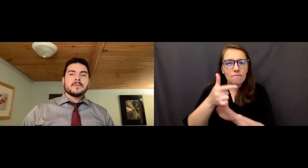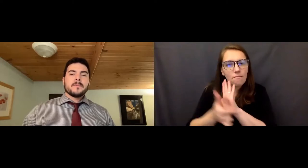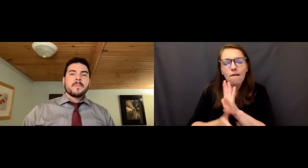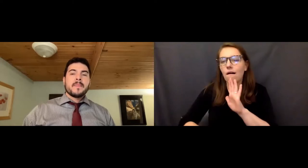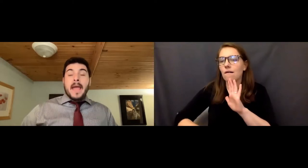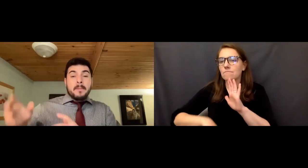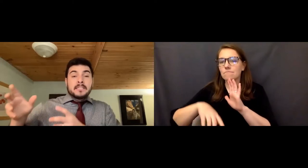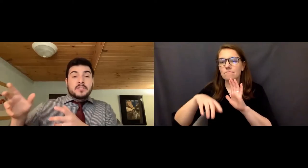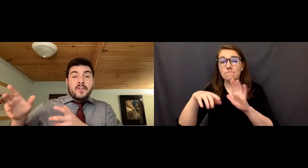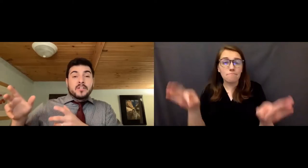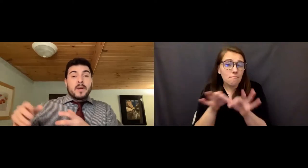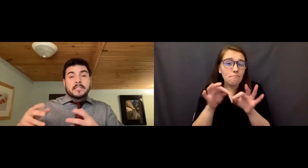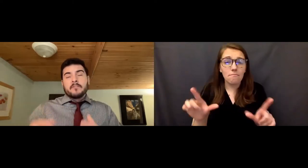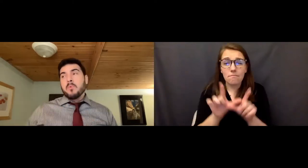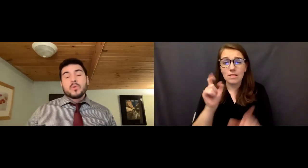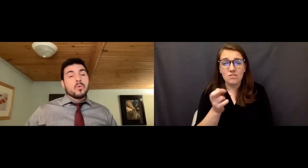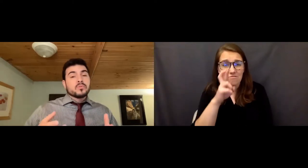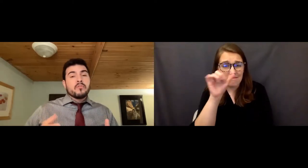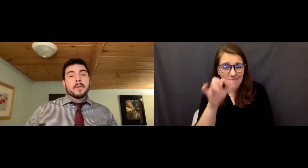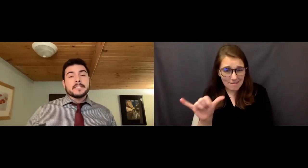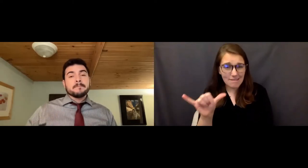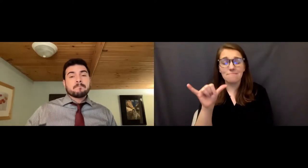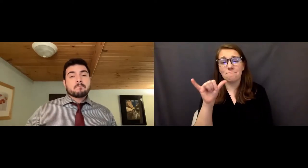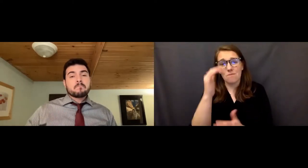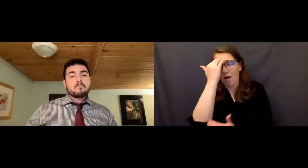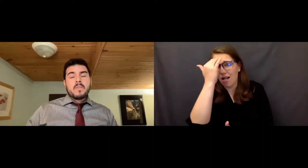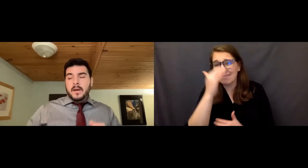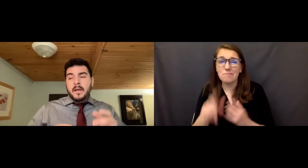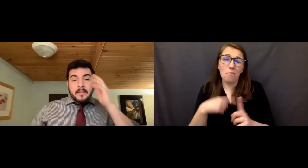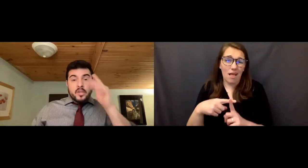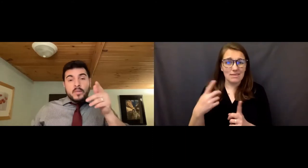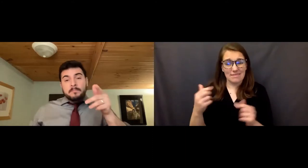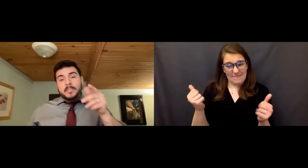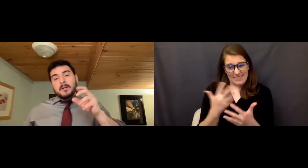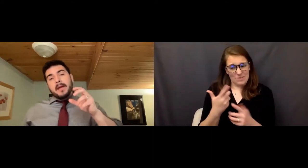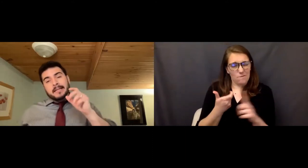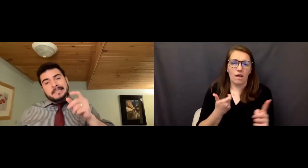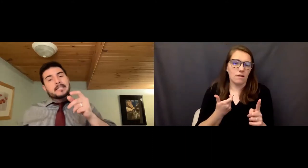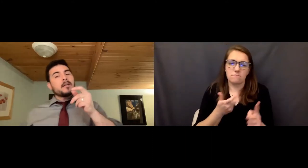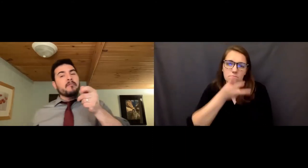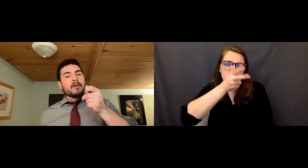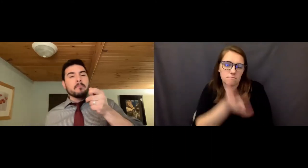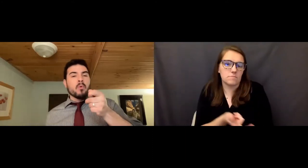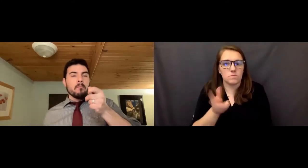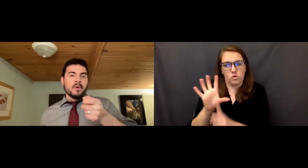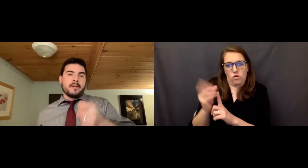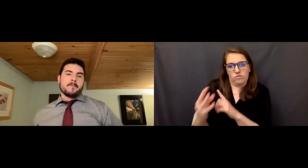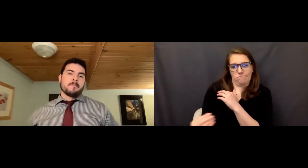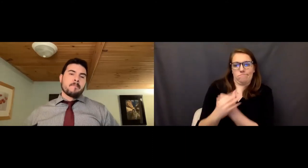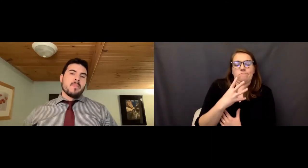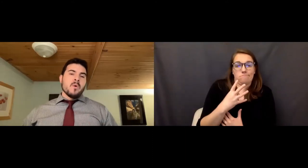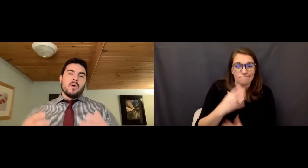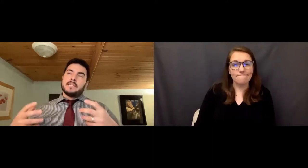knowledge, and baseless fears arising from poor cultural formation. Now, the U.S. bishops are making a subtle but very important point